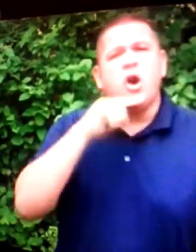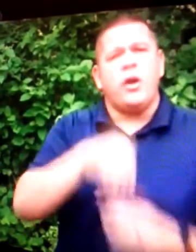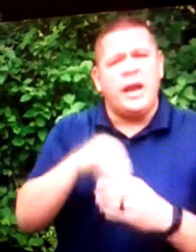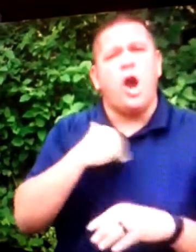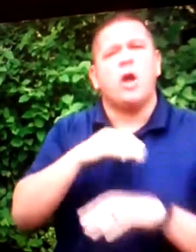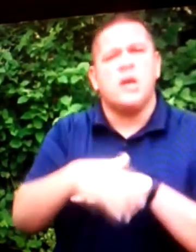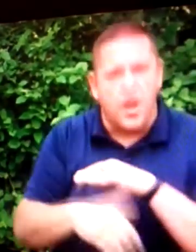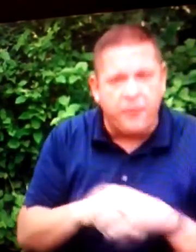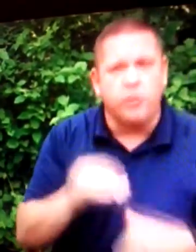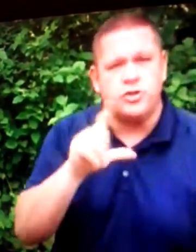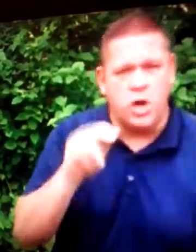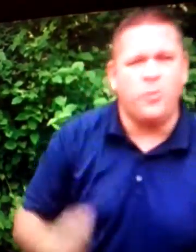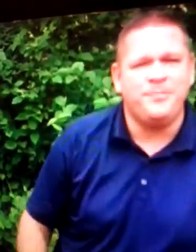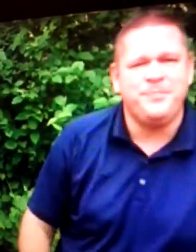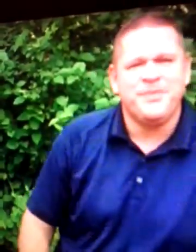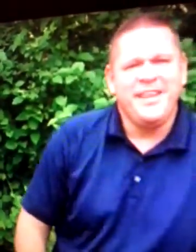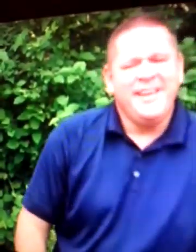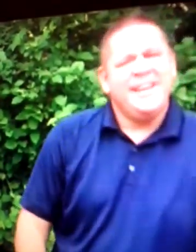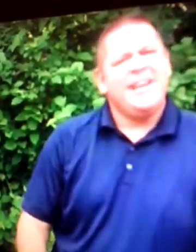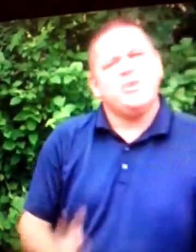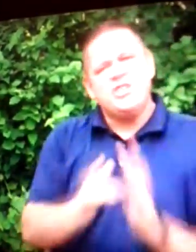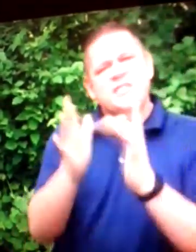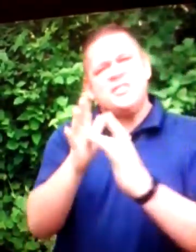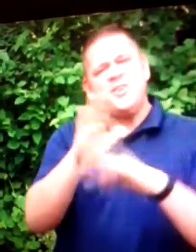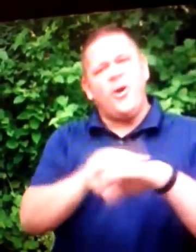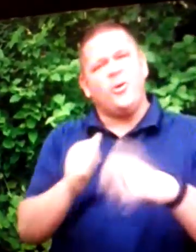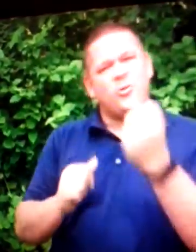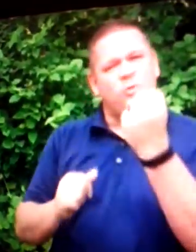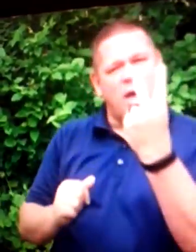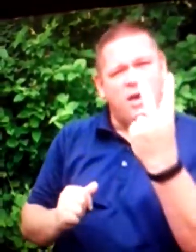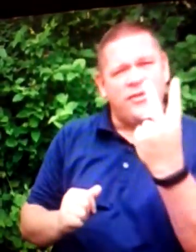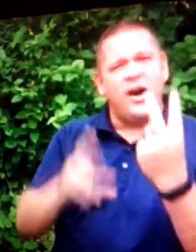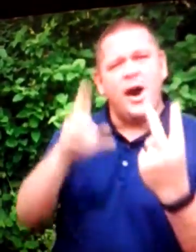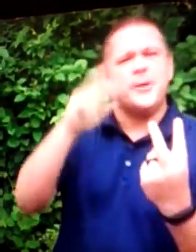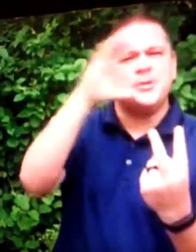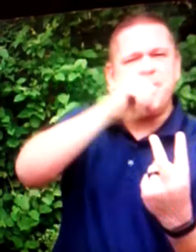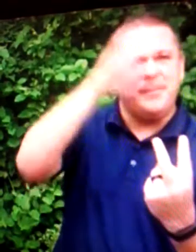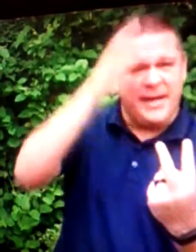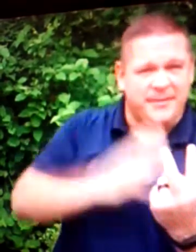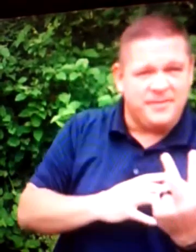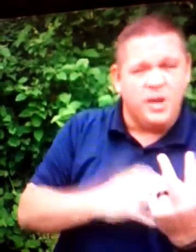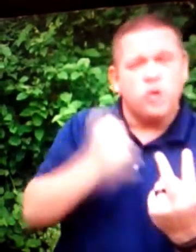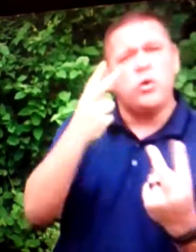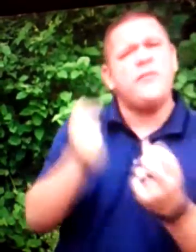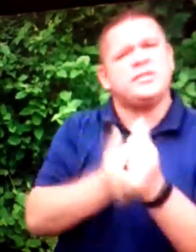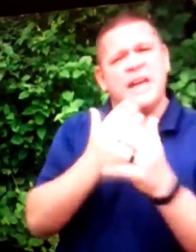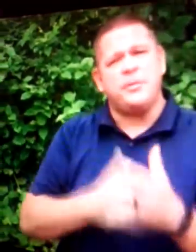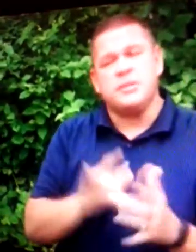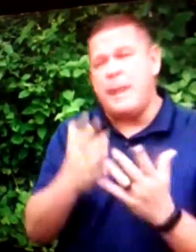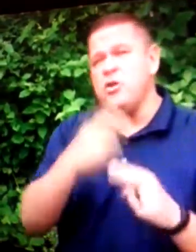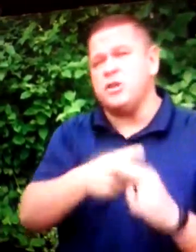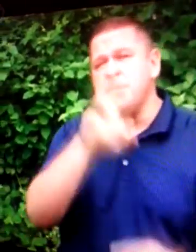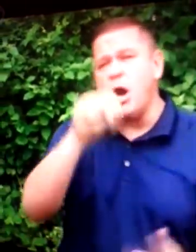us are in our comfort zone. Now, Jesus called 12 unassuming men, 12 disciples. The Bible calls